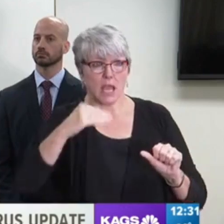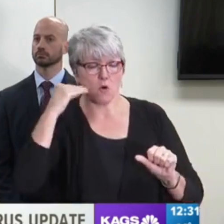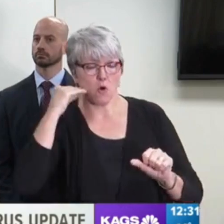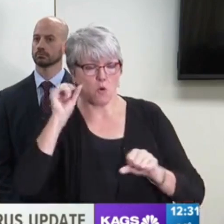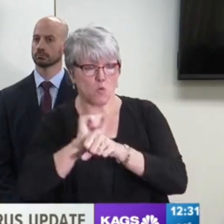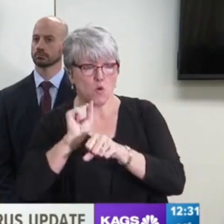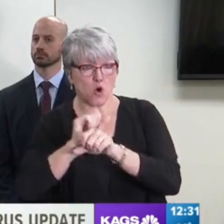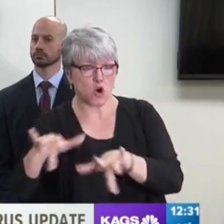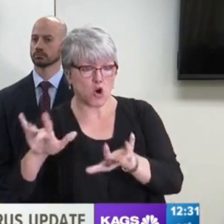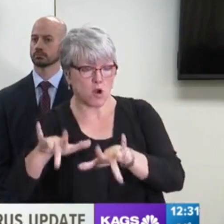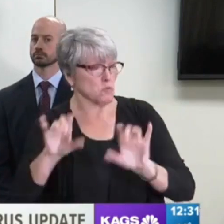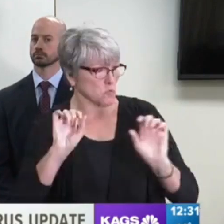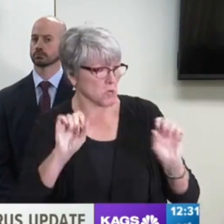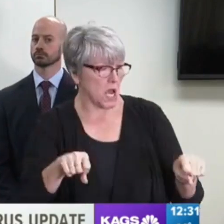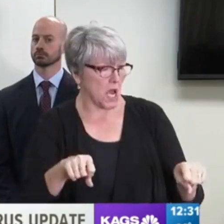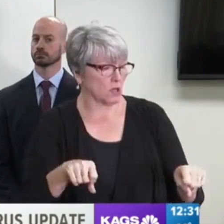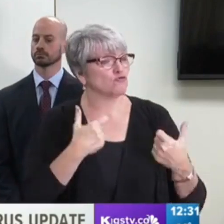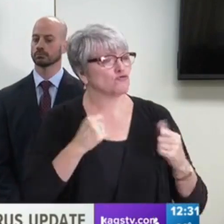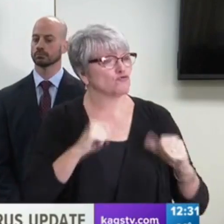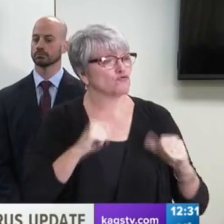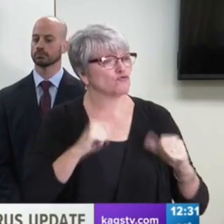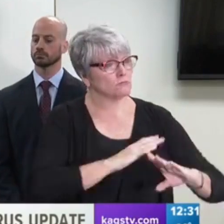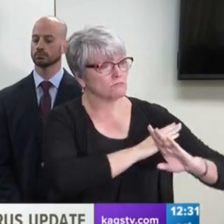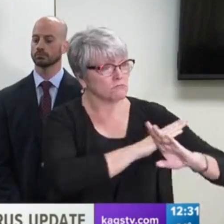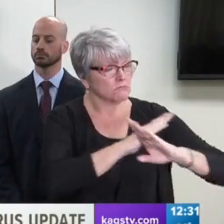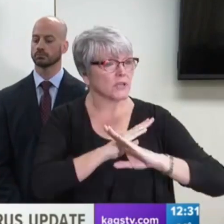take to be prudent and safe at this time.